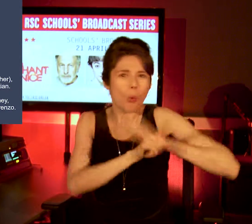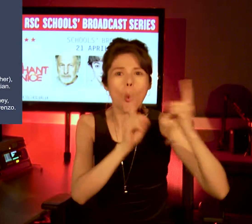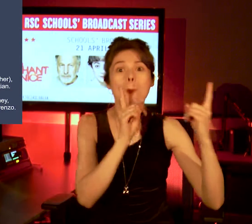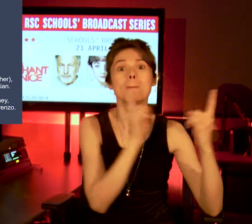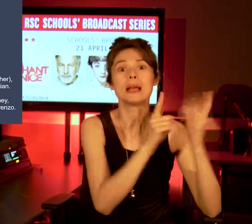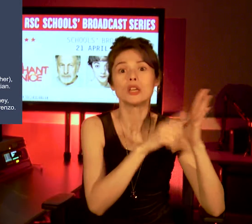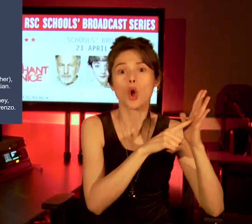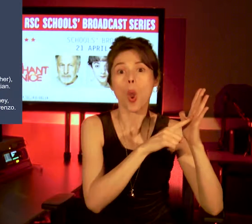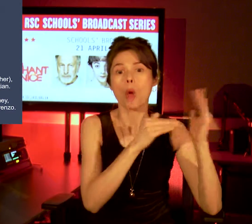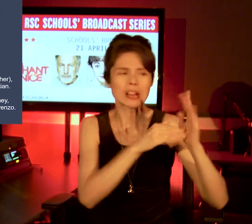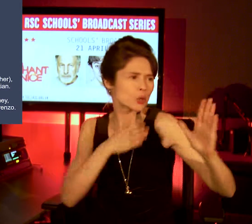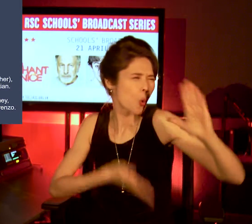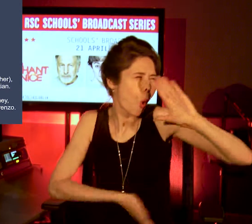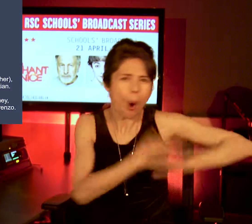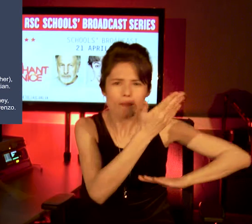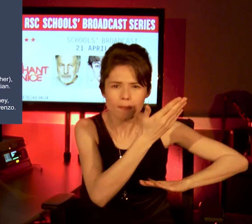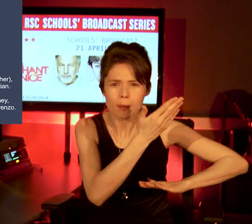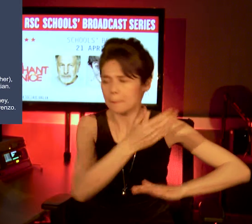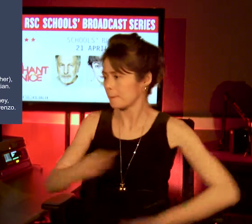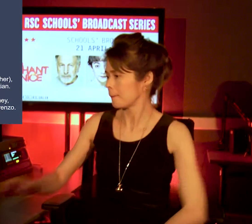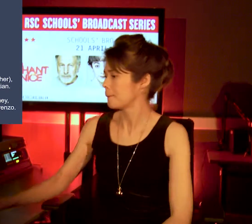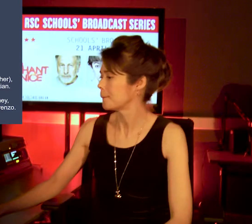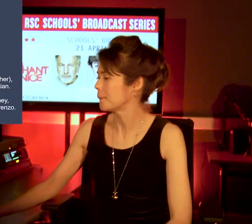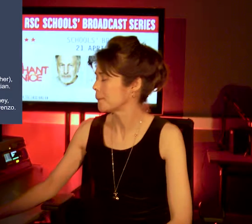and runs away with Lorenzo.